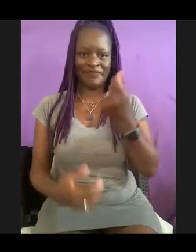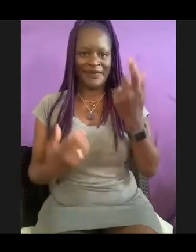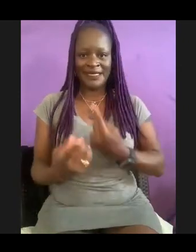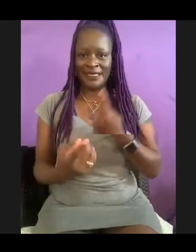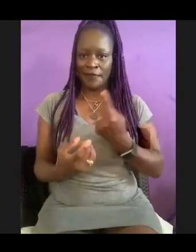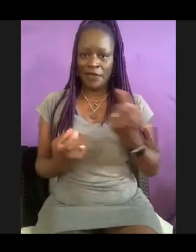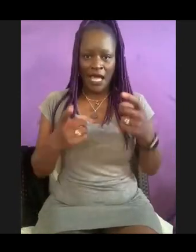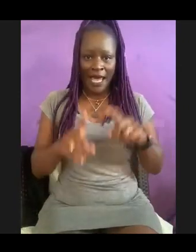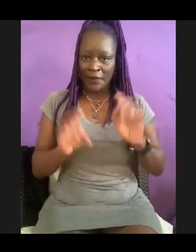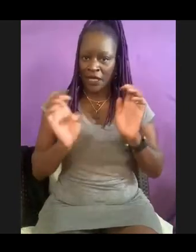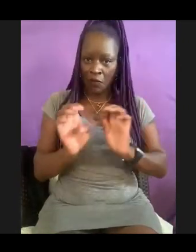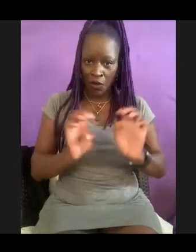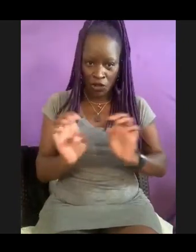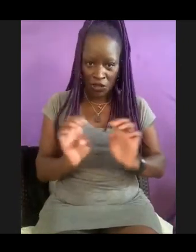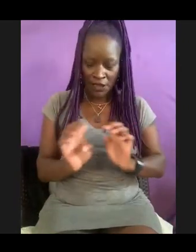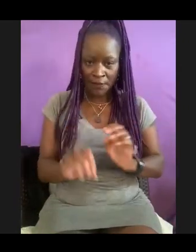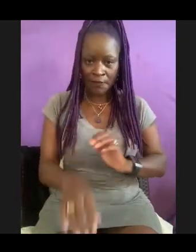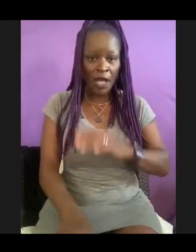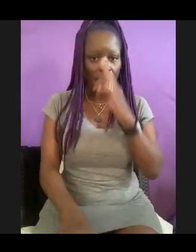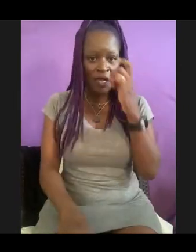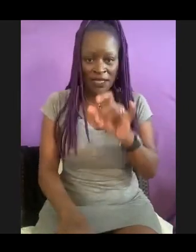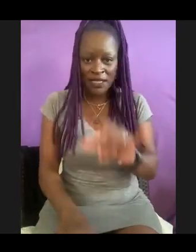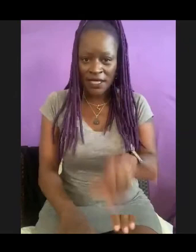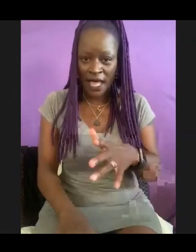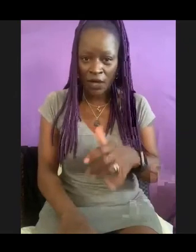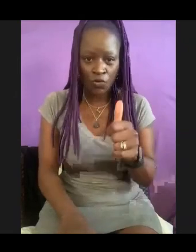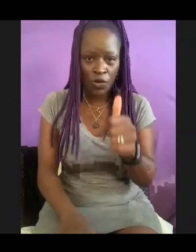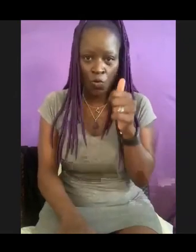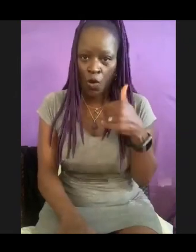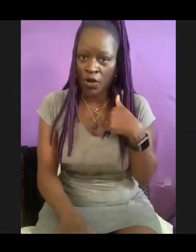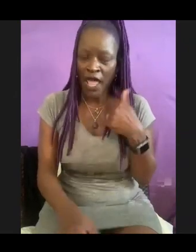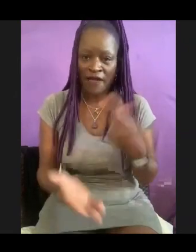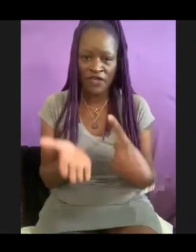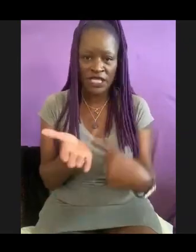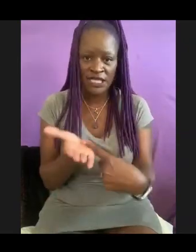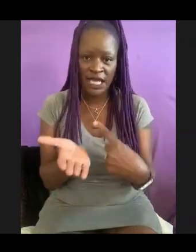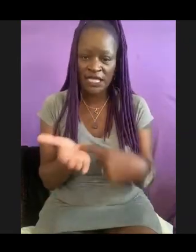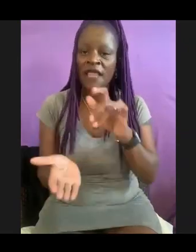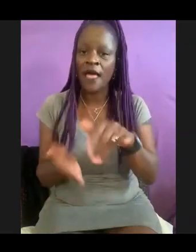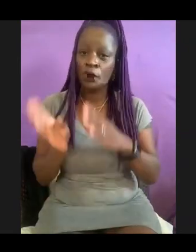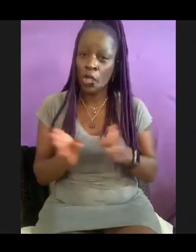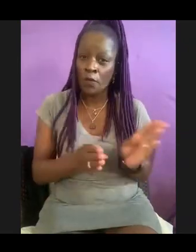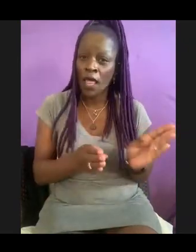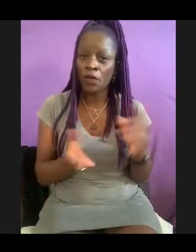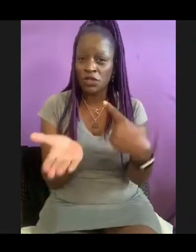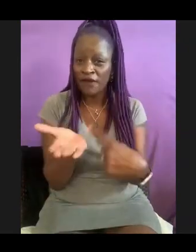And because of that, we will not be able to have any discussion as we would have liked to.